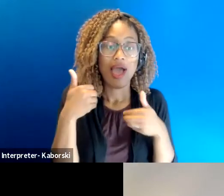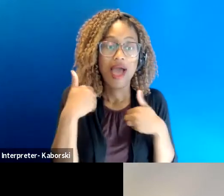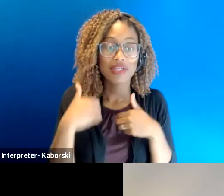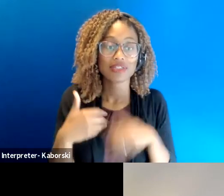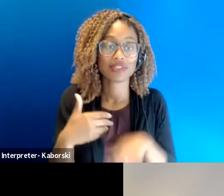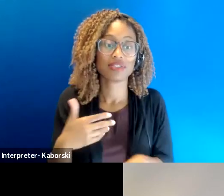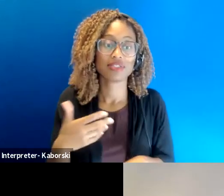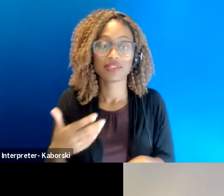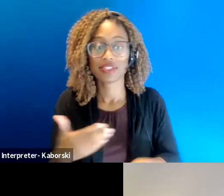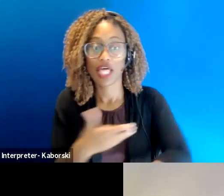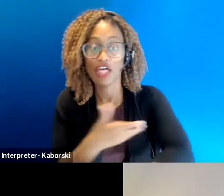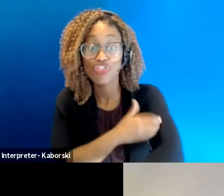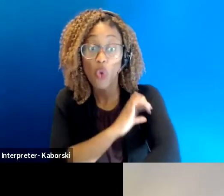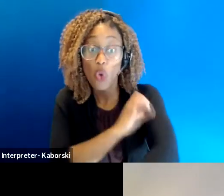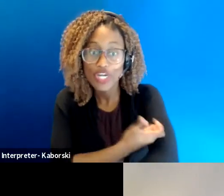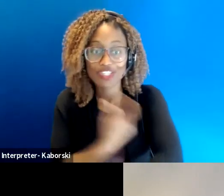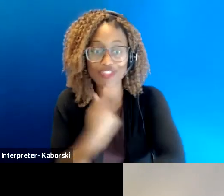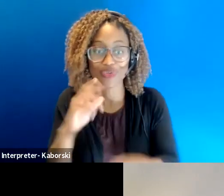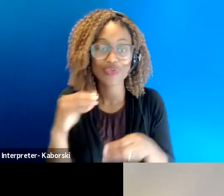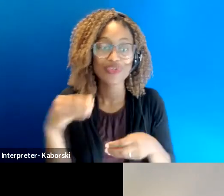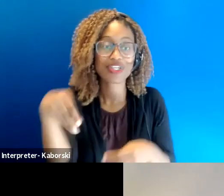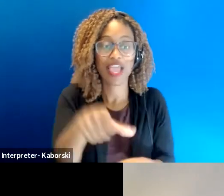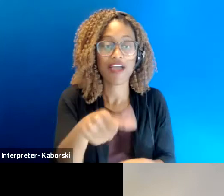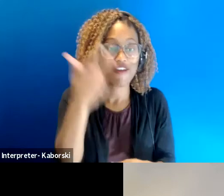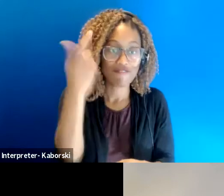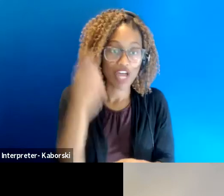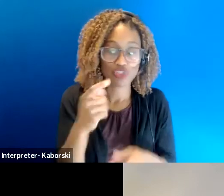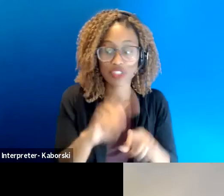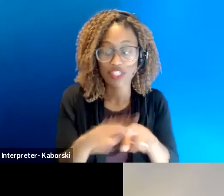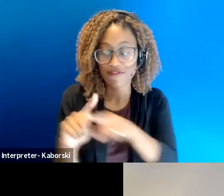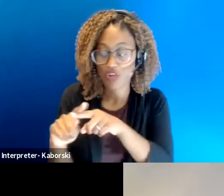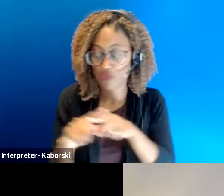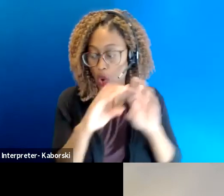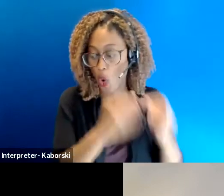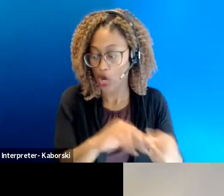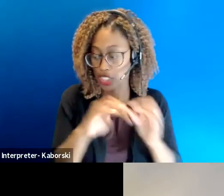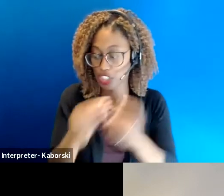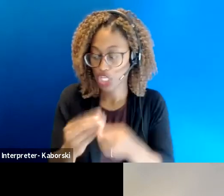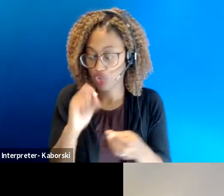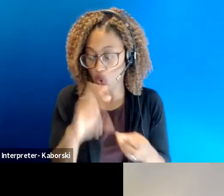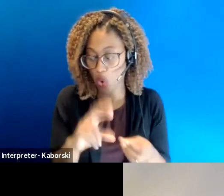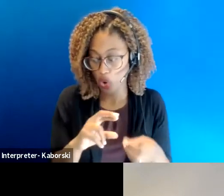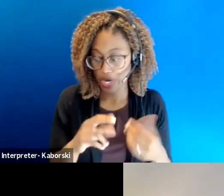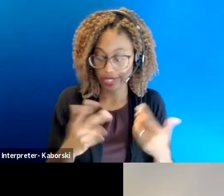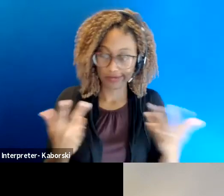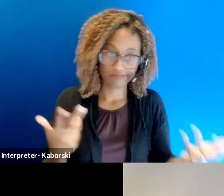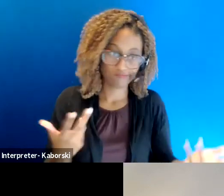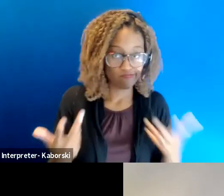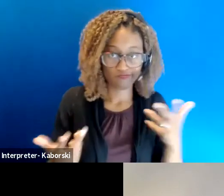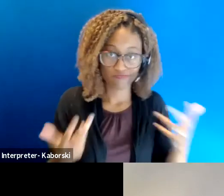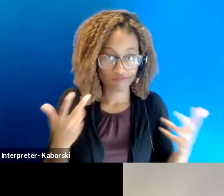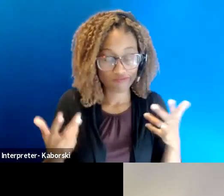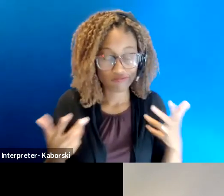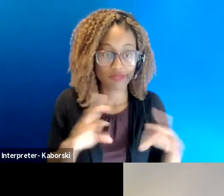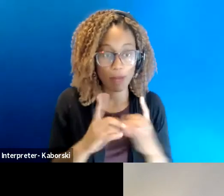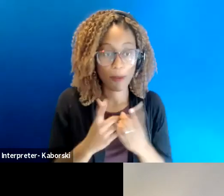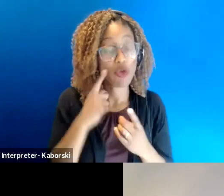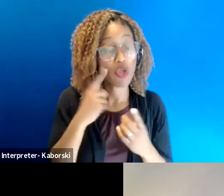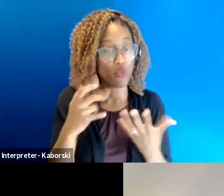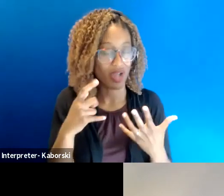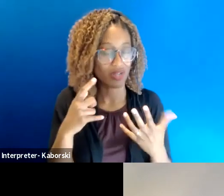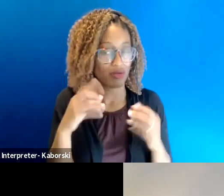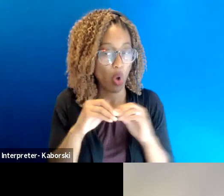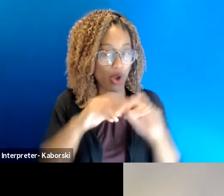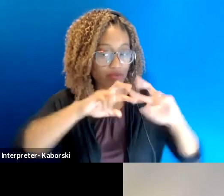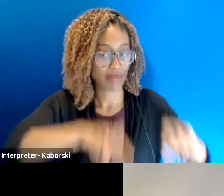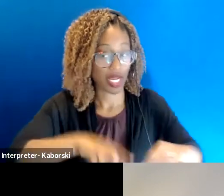to give funds to different organizations or departments. And I know that's something we probably want to work on in the future.